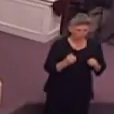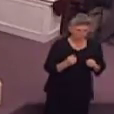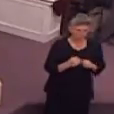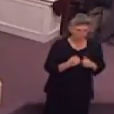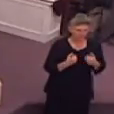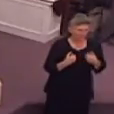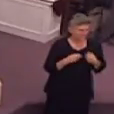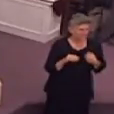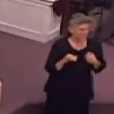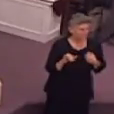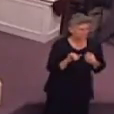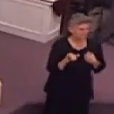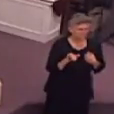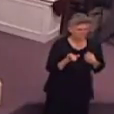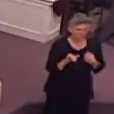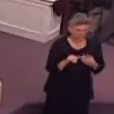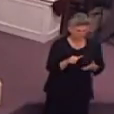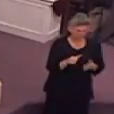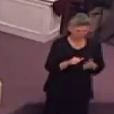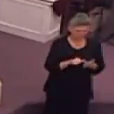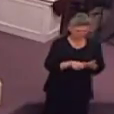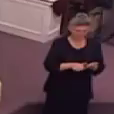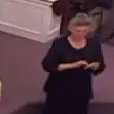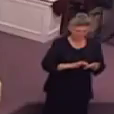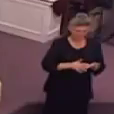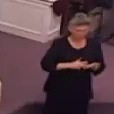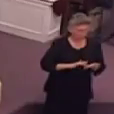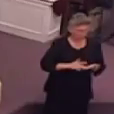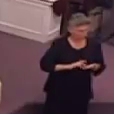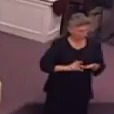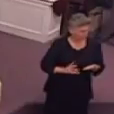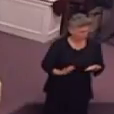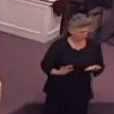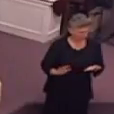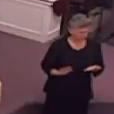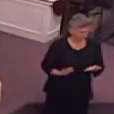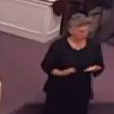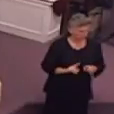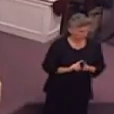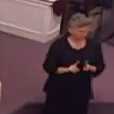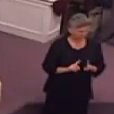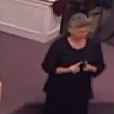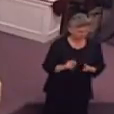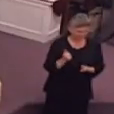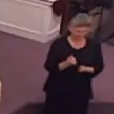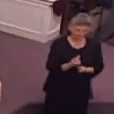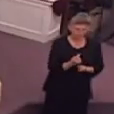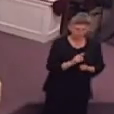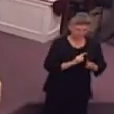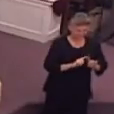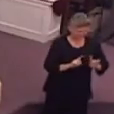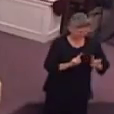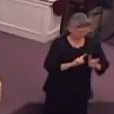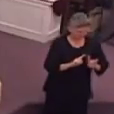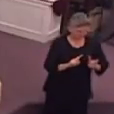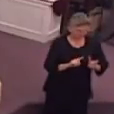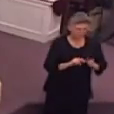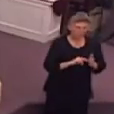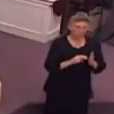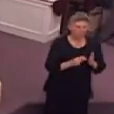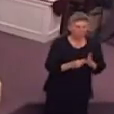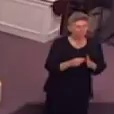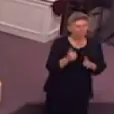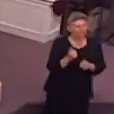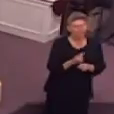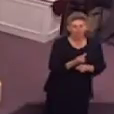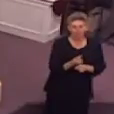same fingerprints. He's made us all uniquely different. That means every one of us is tremendously valuable to